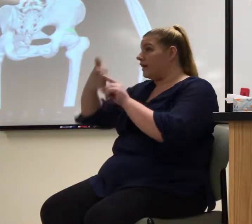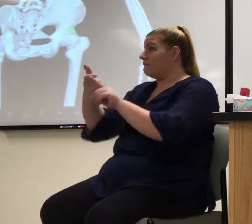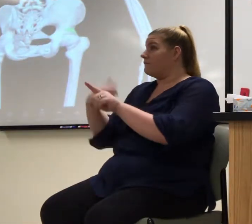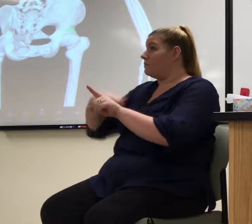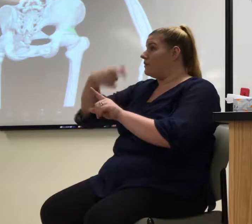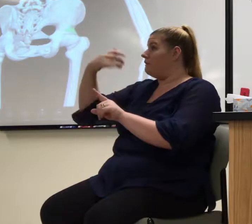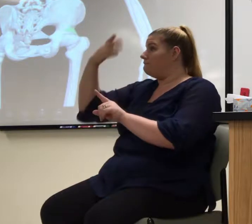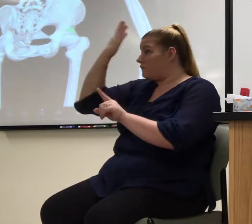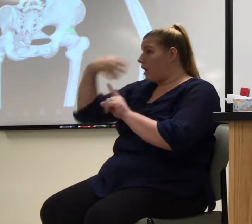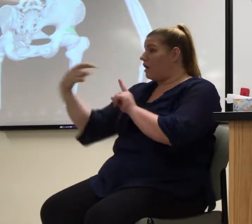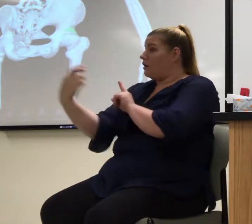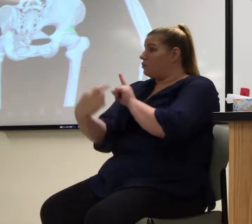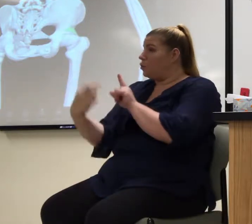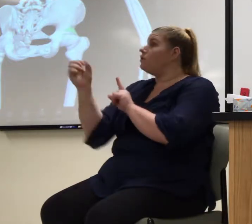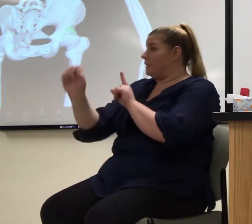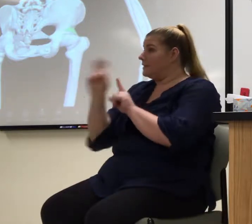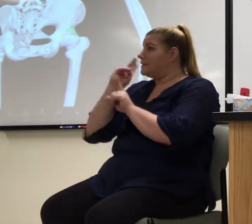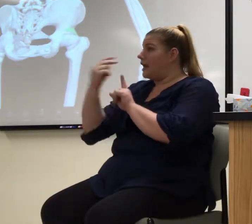Iliofemoral.